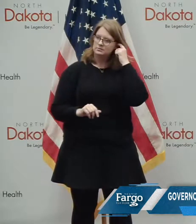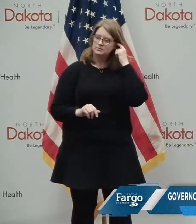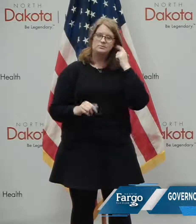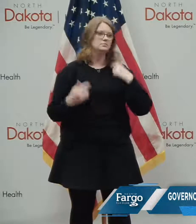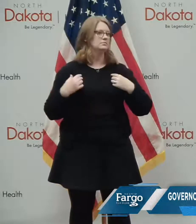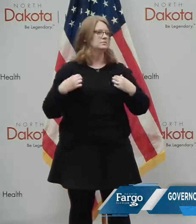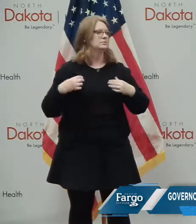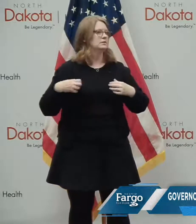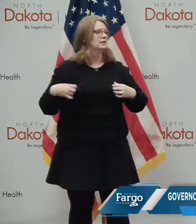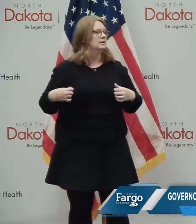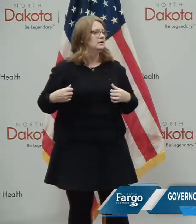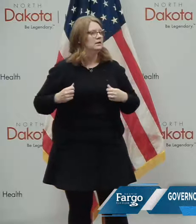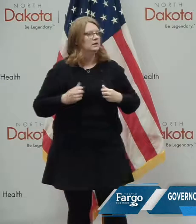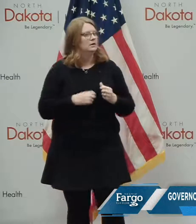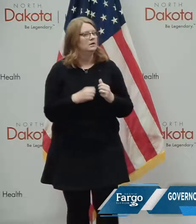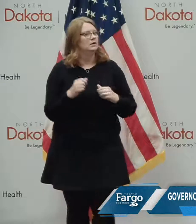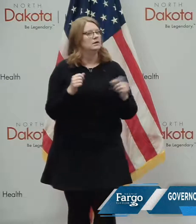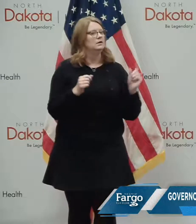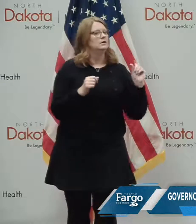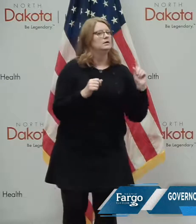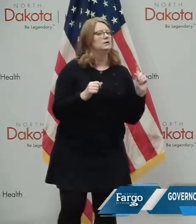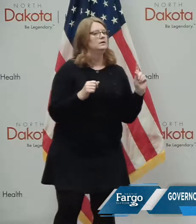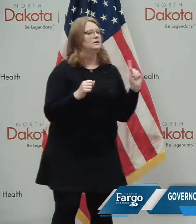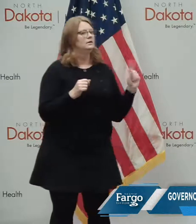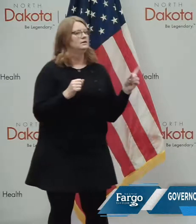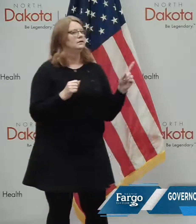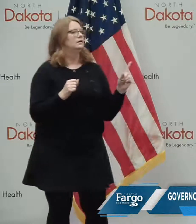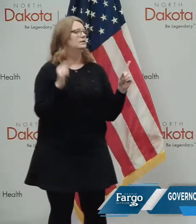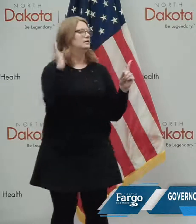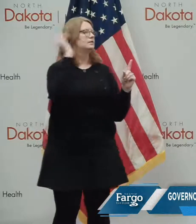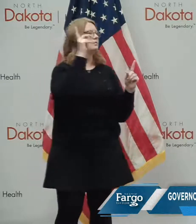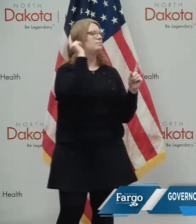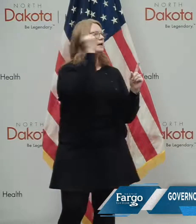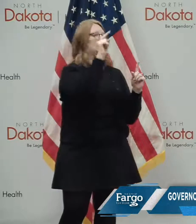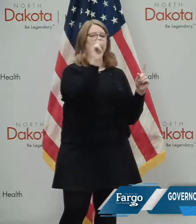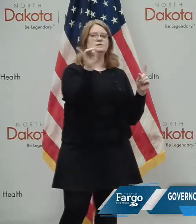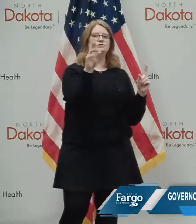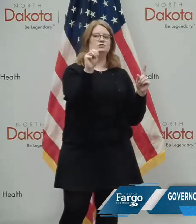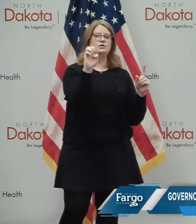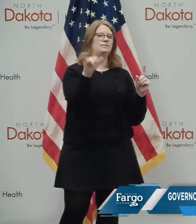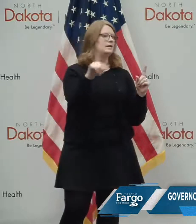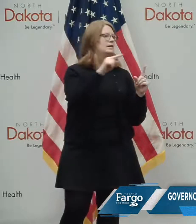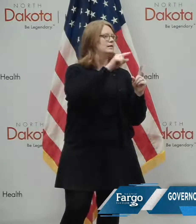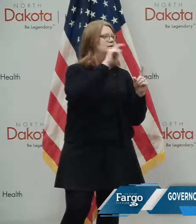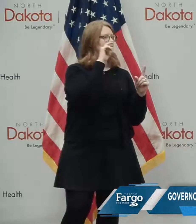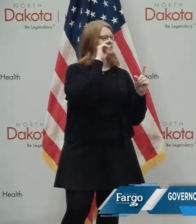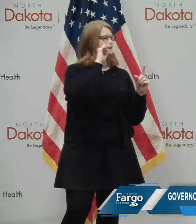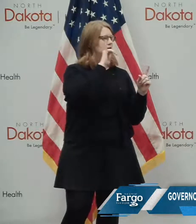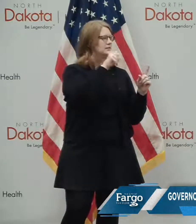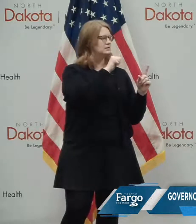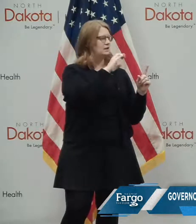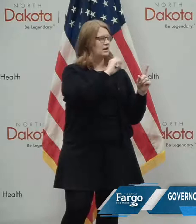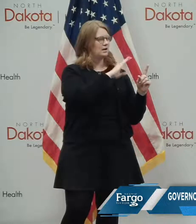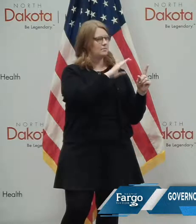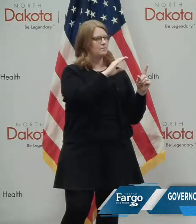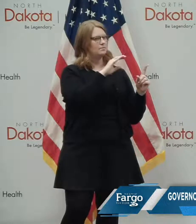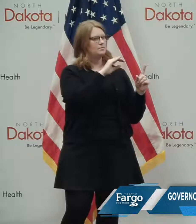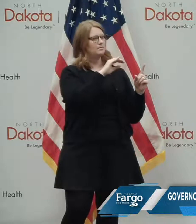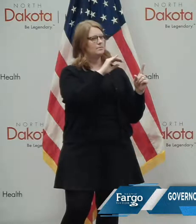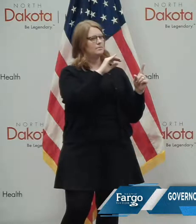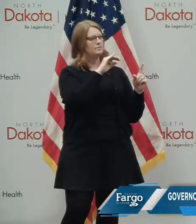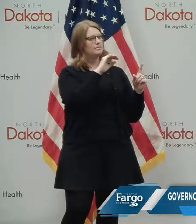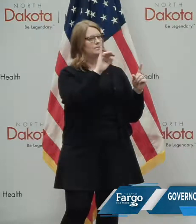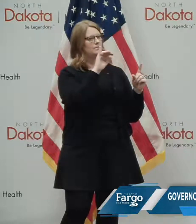Okay, I'm going over here. I'm going to go with all the way to the back first to Jeremy, and then I'll go Jacob, Jack, and up to Tom.